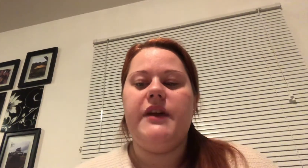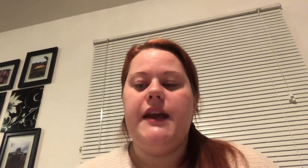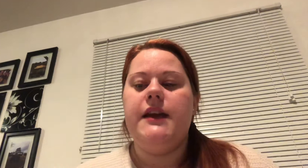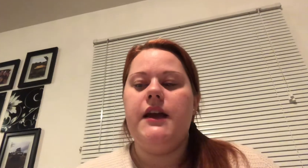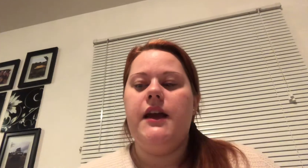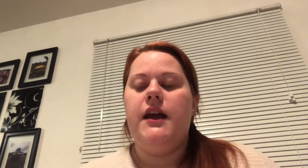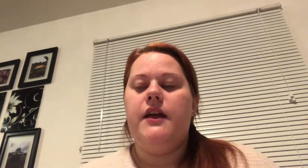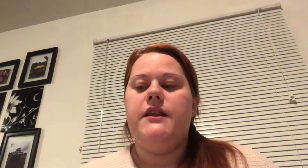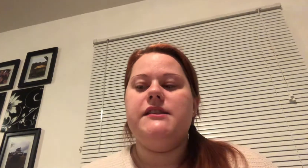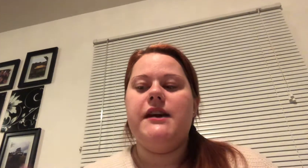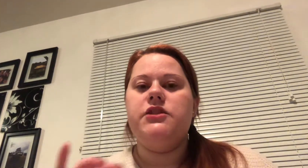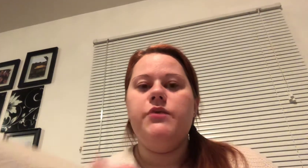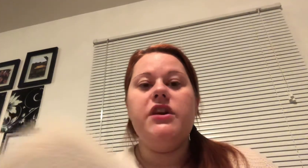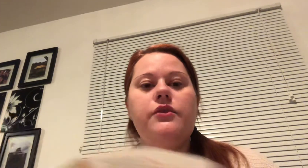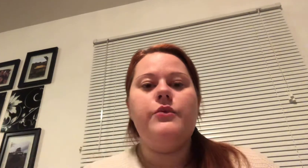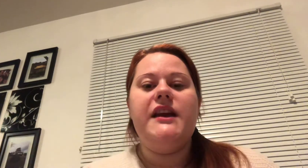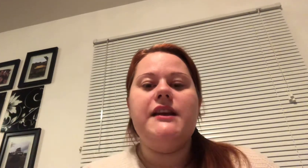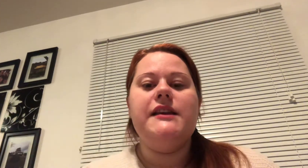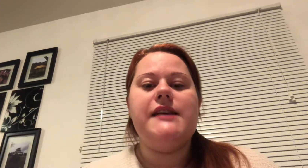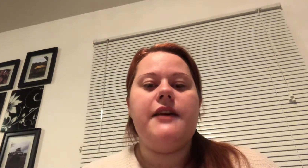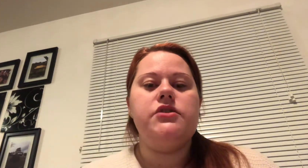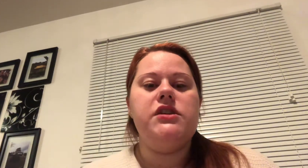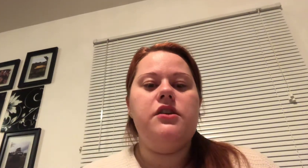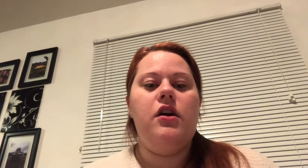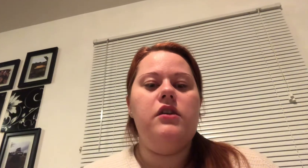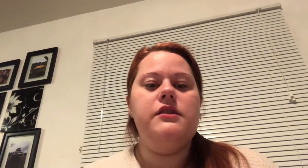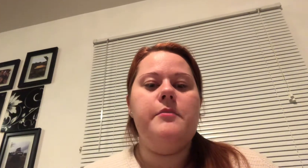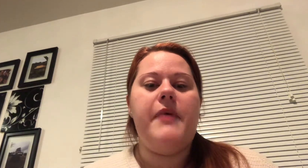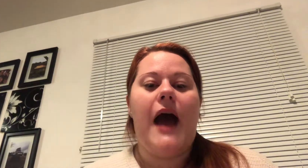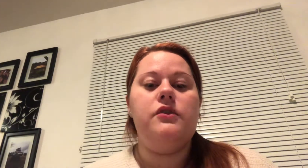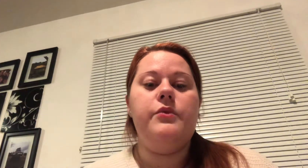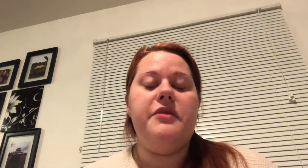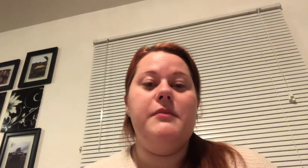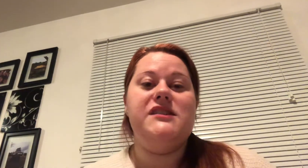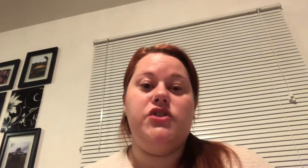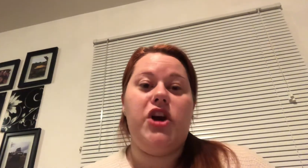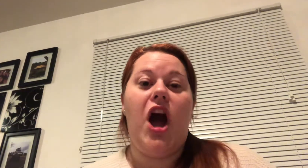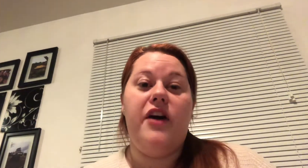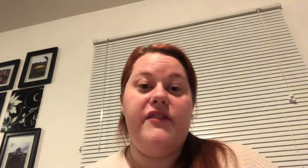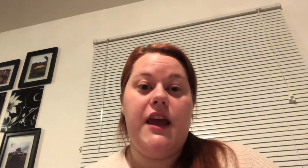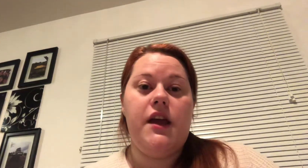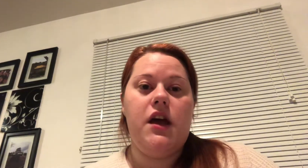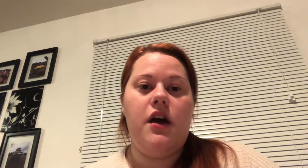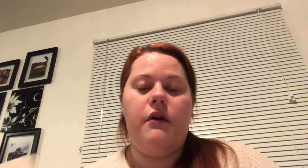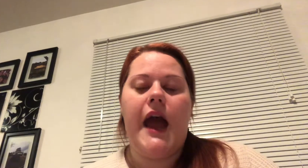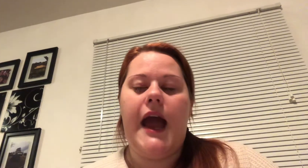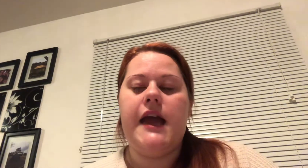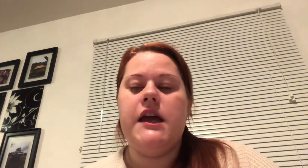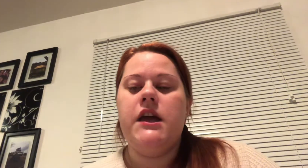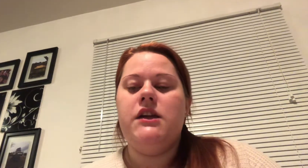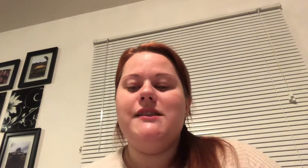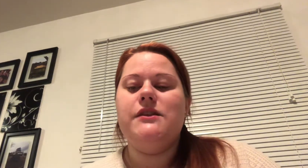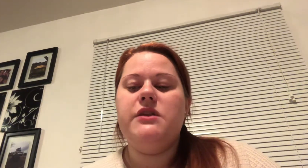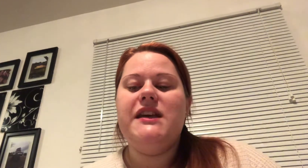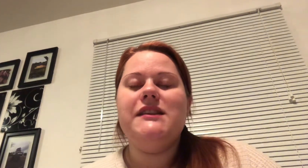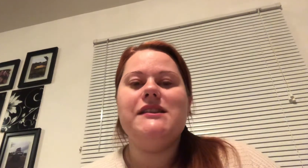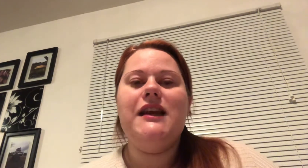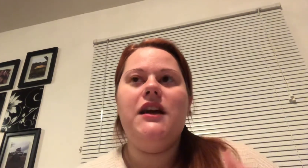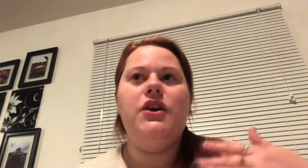read. The section we're going to read is actually called The Battle with Mr. Covey, okay? So he's going to go